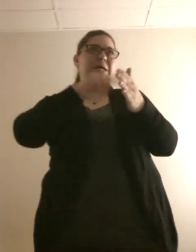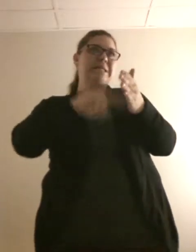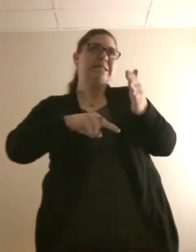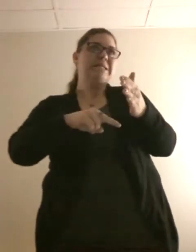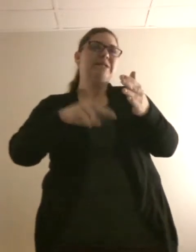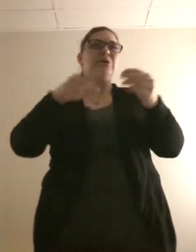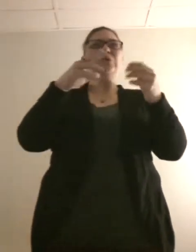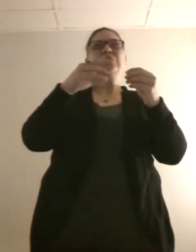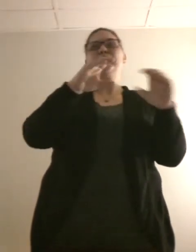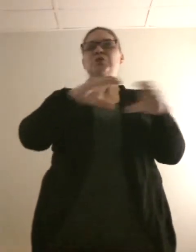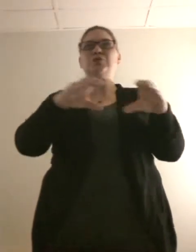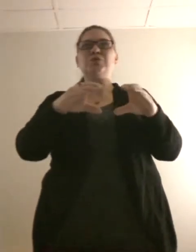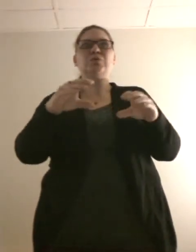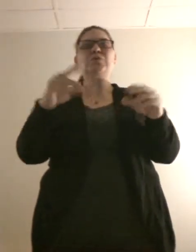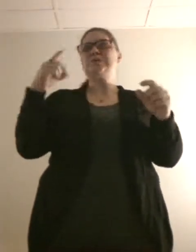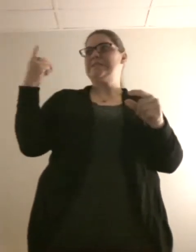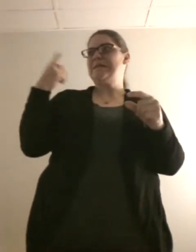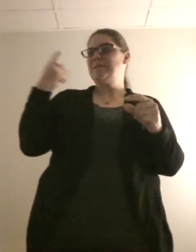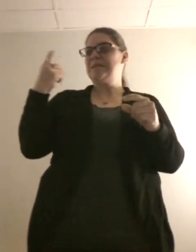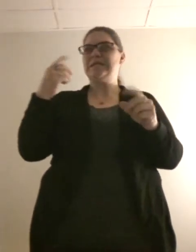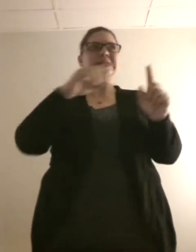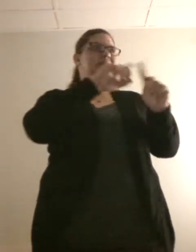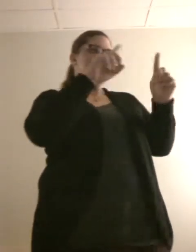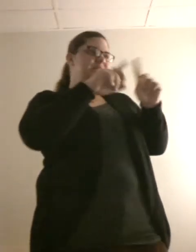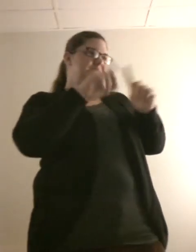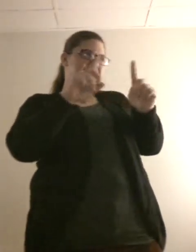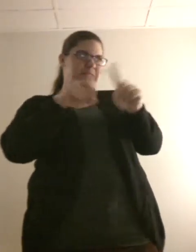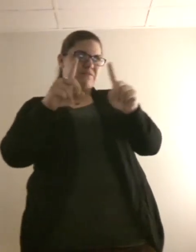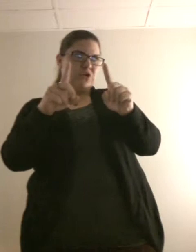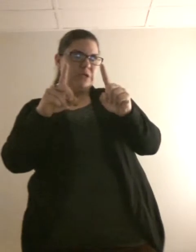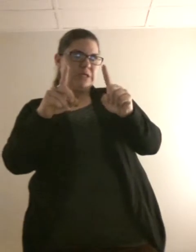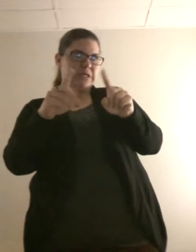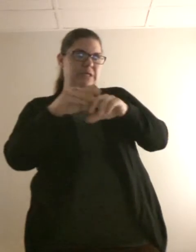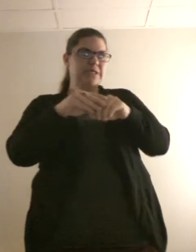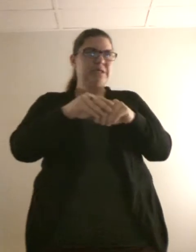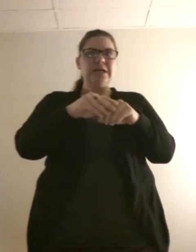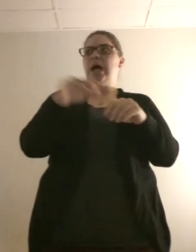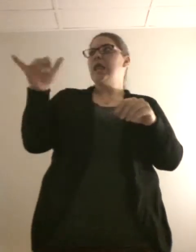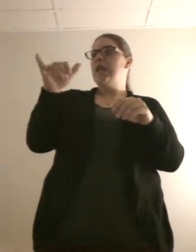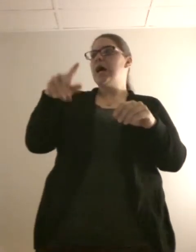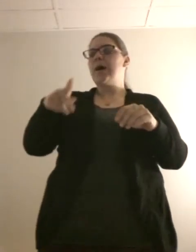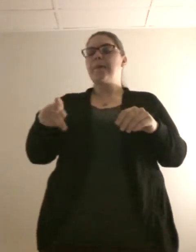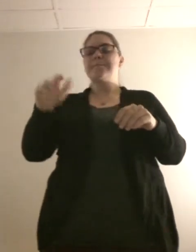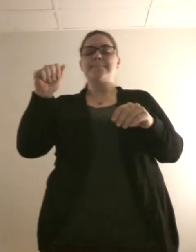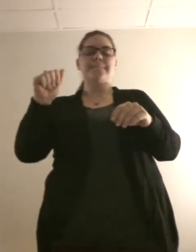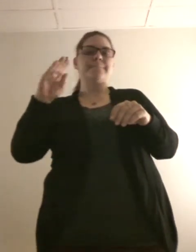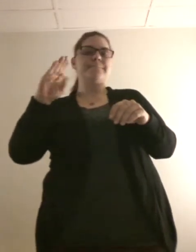Yeah, okay, but when we're looking at artwork, there's a special word. Like Pablo Picasso, when he would show a person's face and he would show it